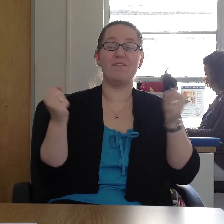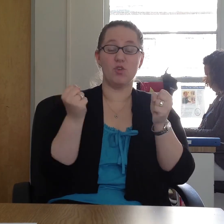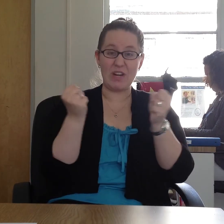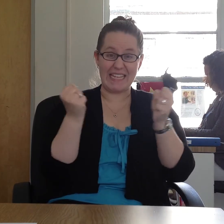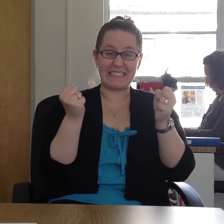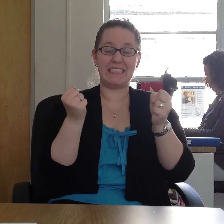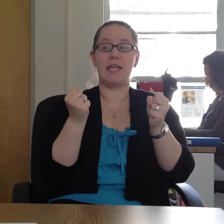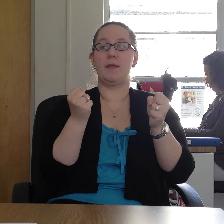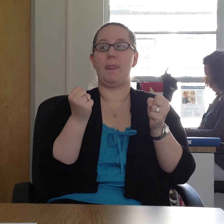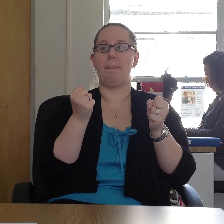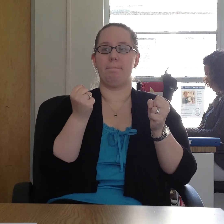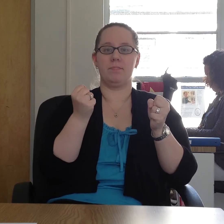preserving with salt or sugar.